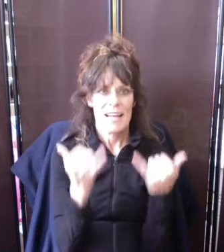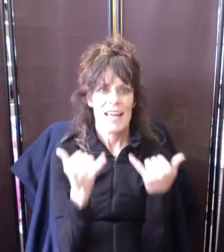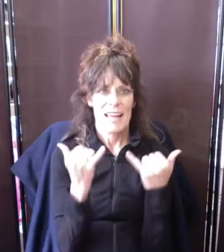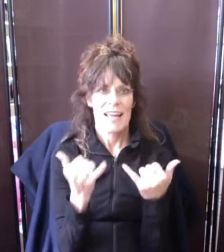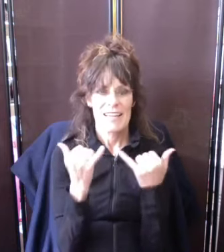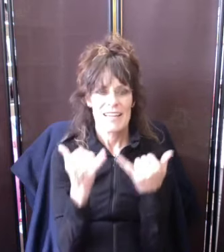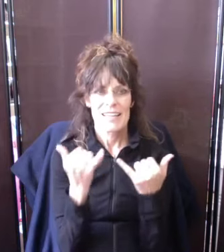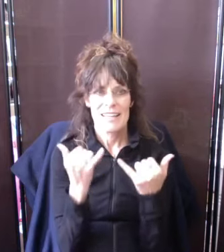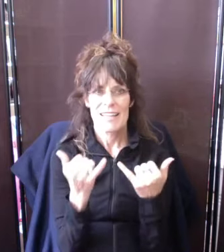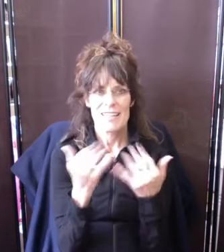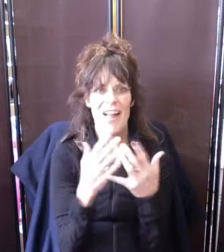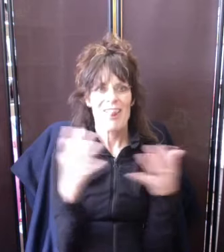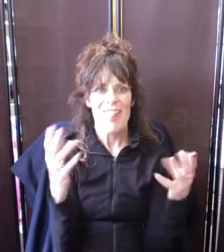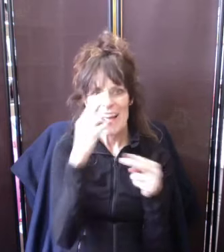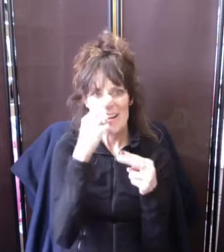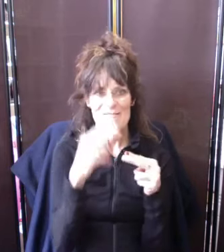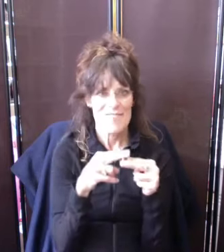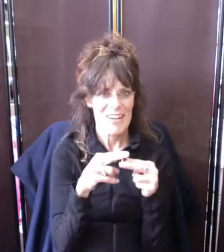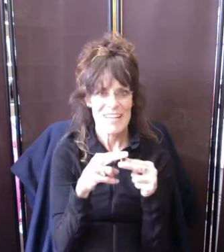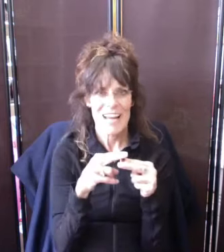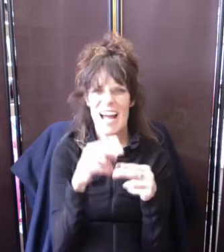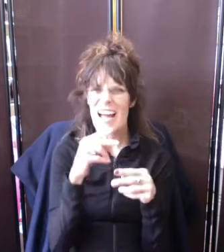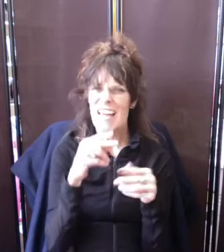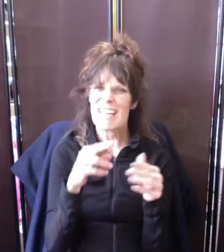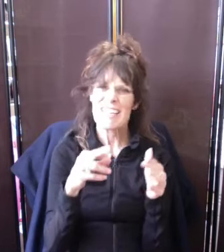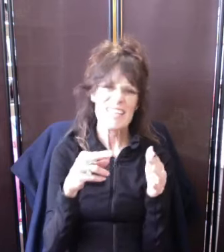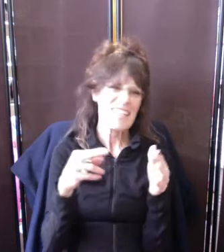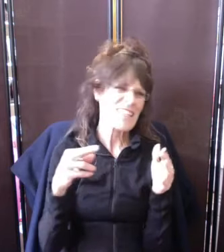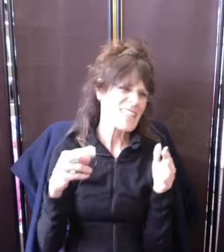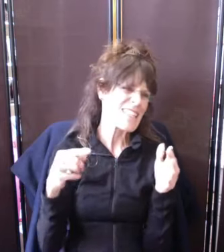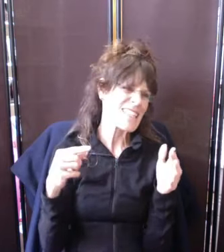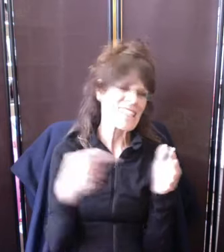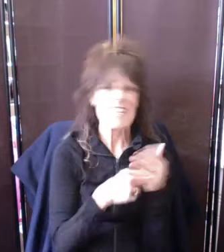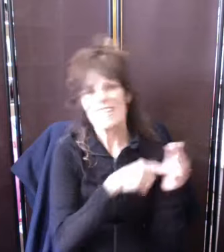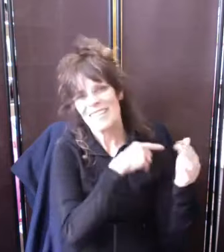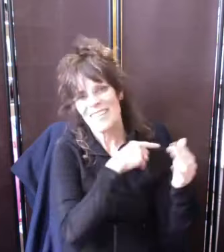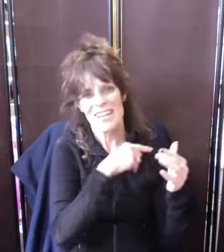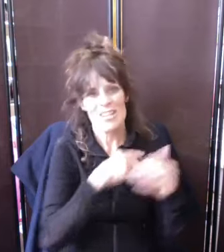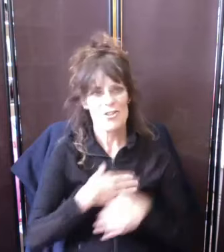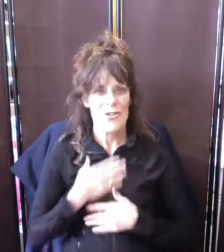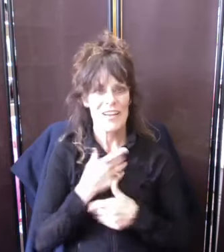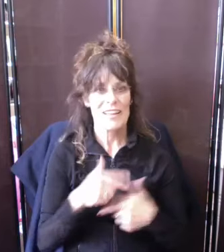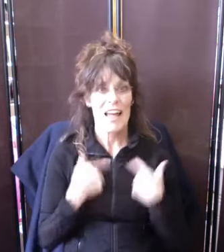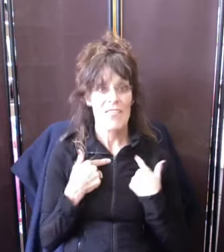fun. I absolutely insist on enjoying my life. And it's been so nice to be with you guys. Carl, again,